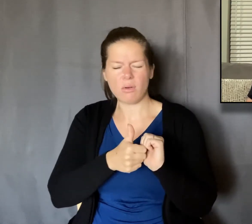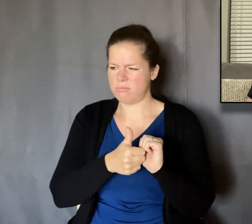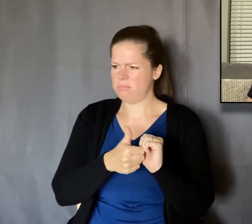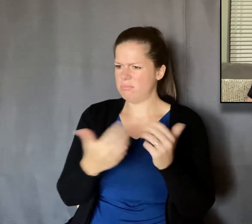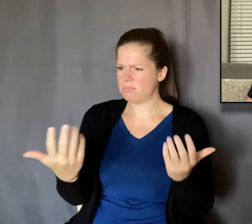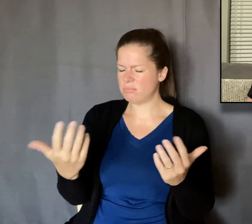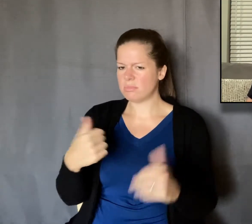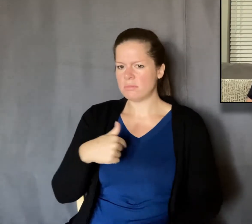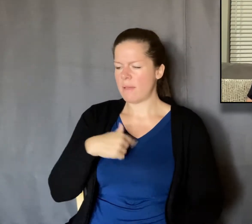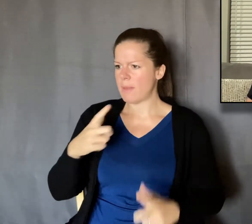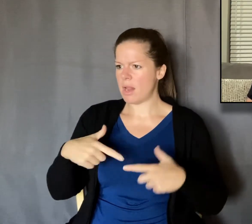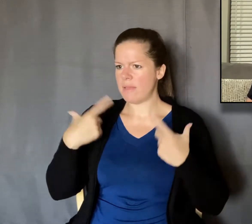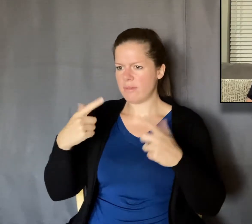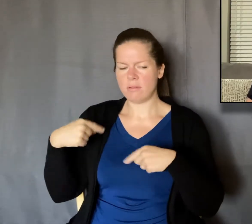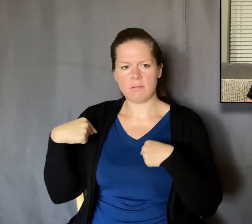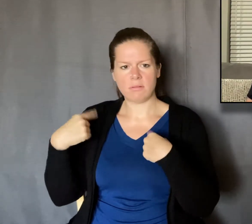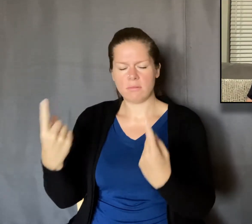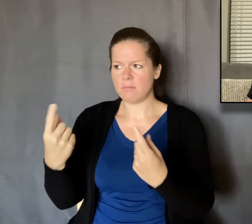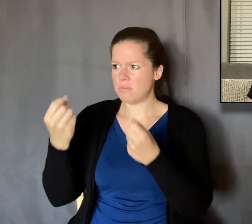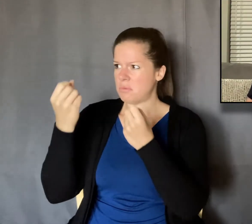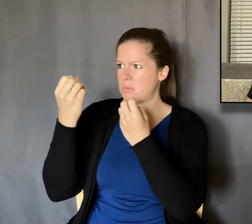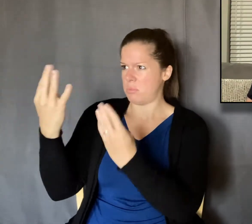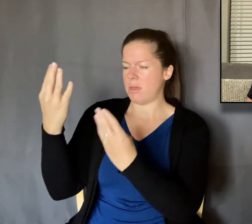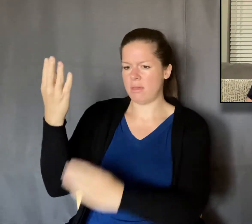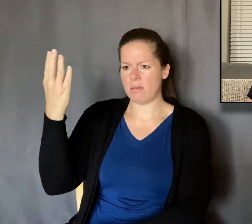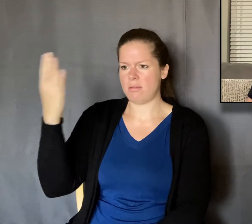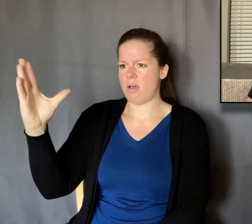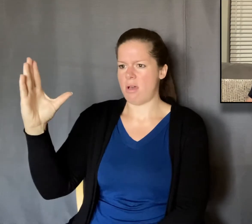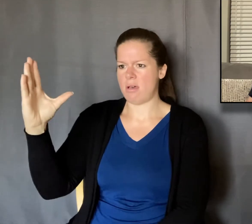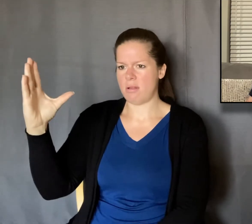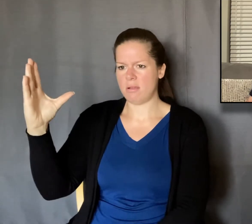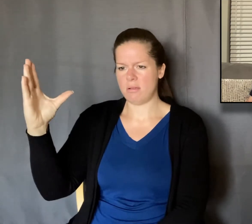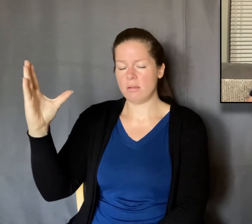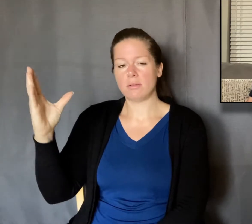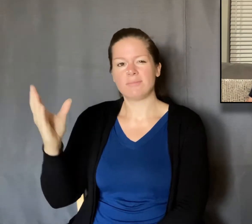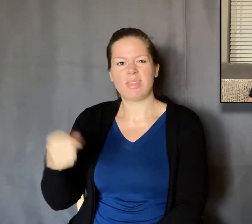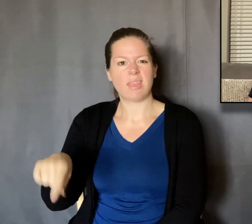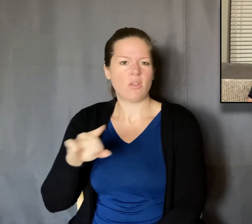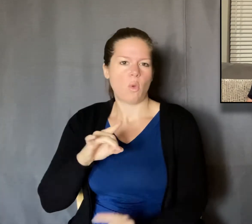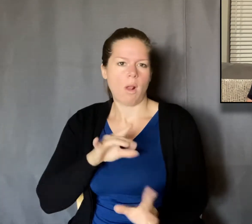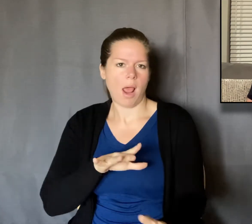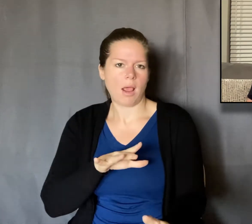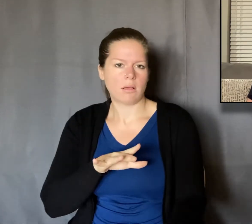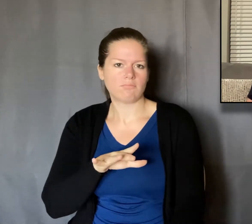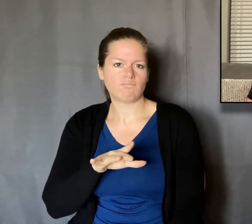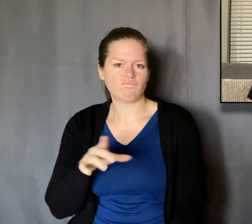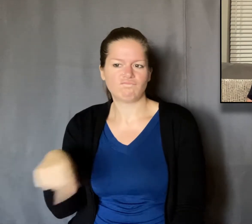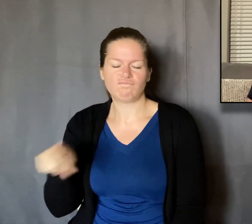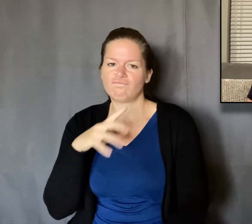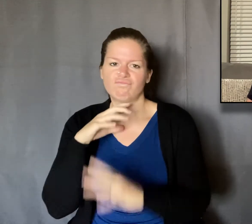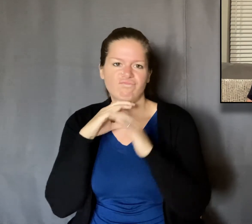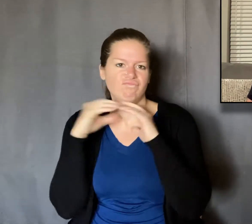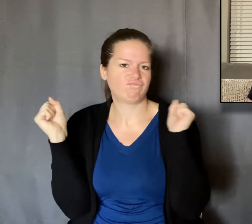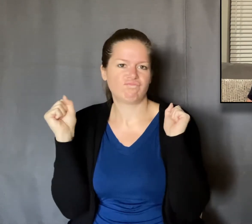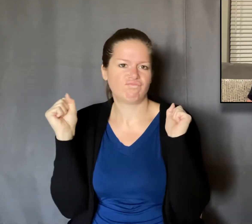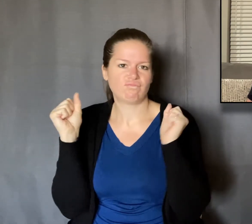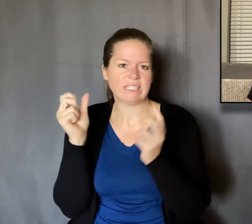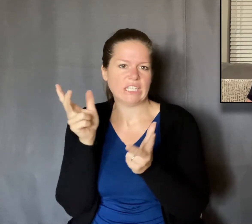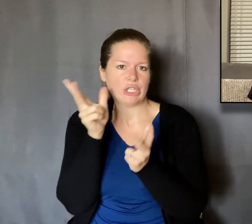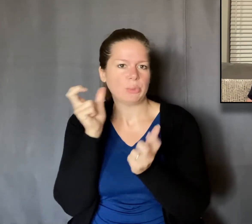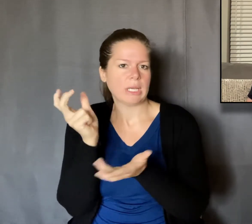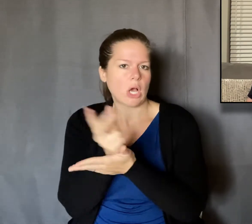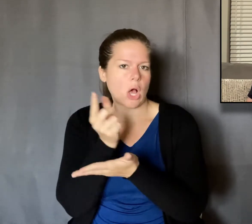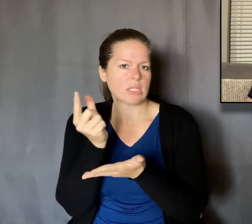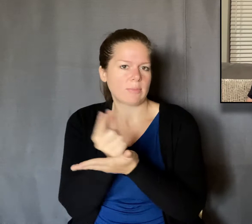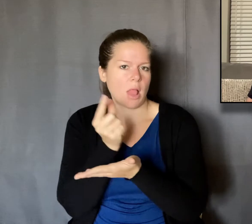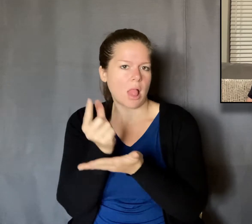words, he's saying, I've lived according to the will of God. I've walked obediently. And they don't like that very much. They've really had enough of Paul preaching the